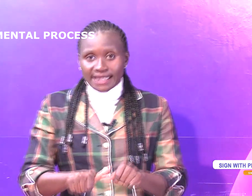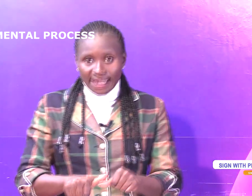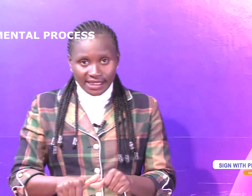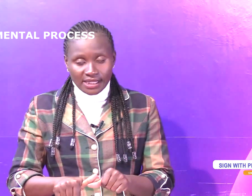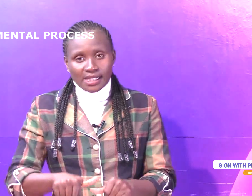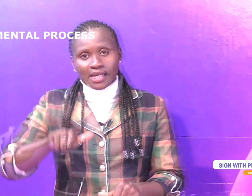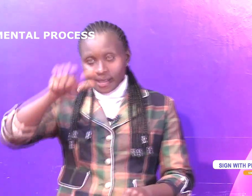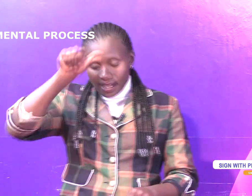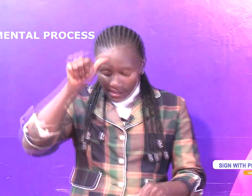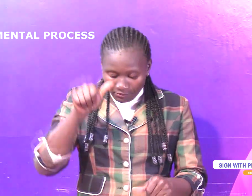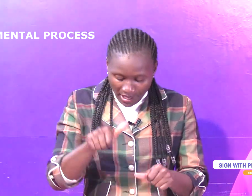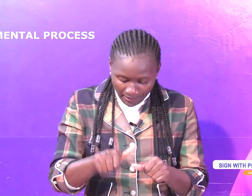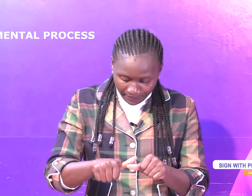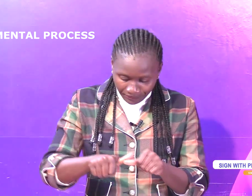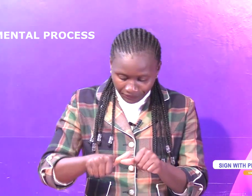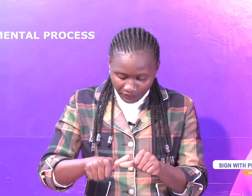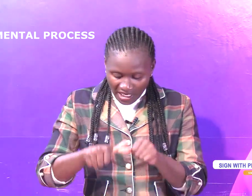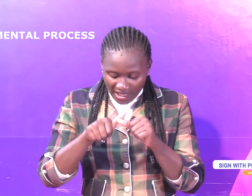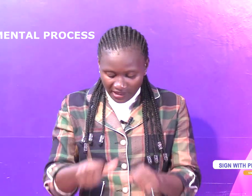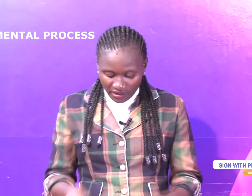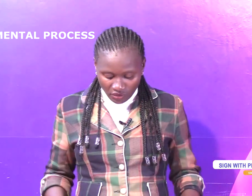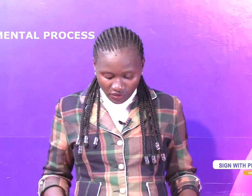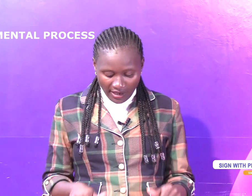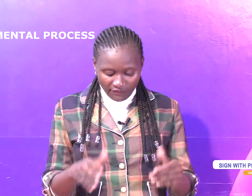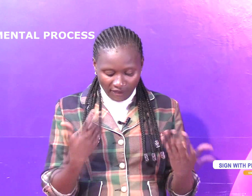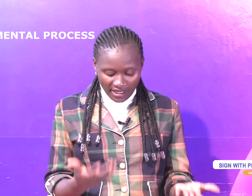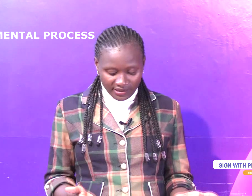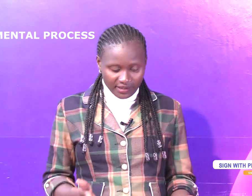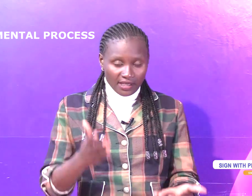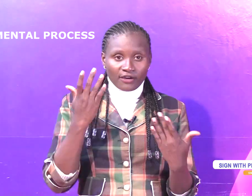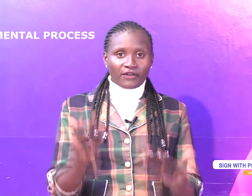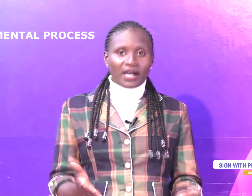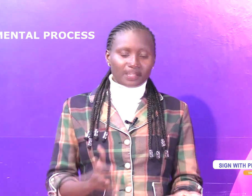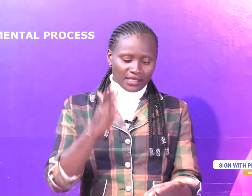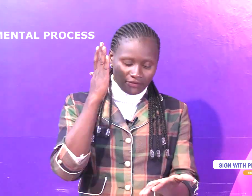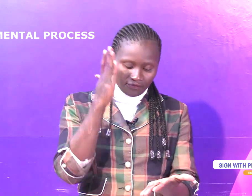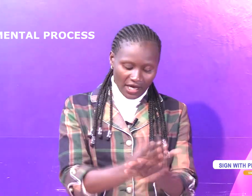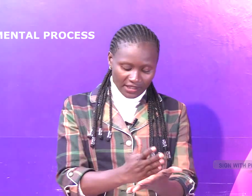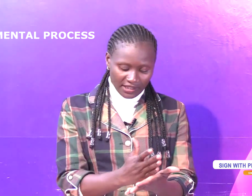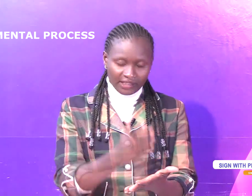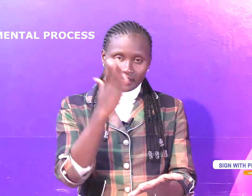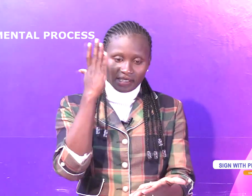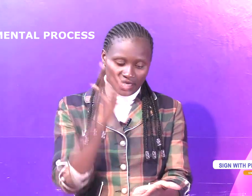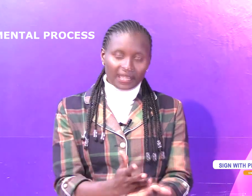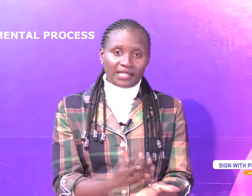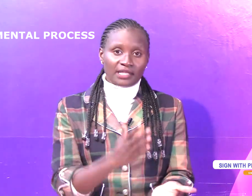this. Remember. And then also have fact. It is like this,